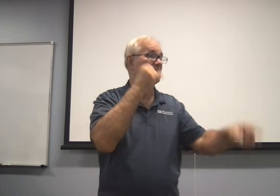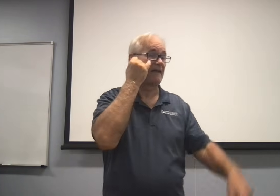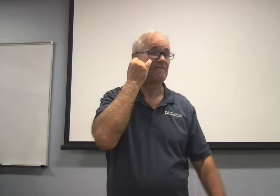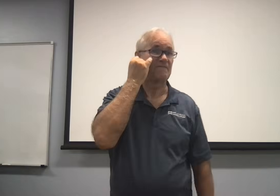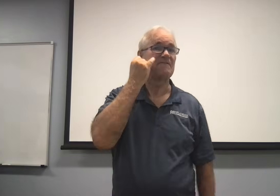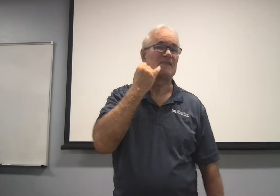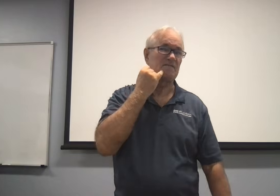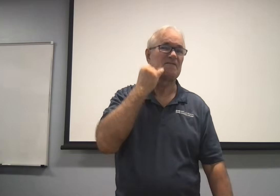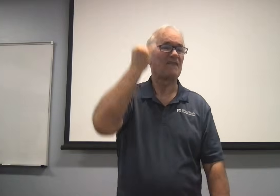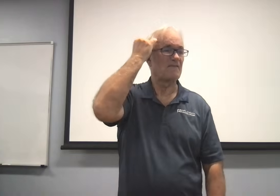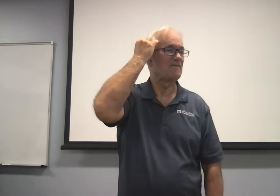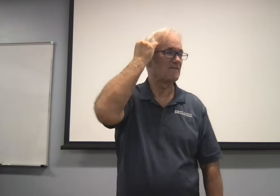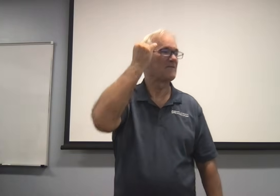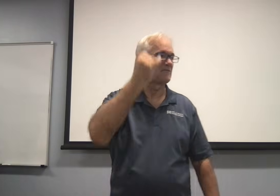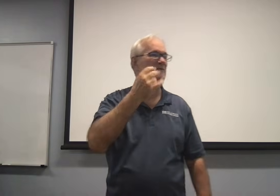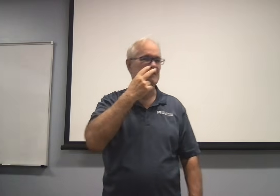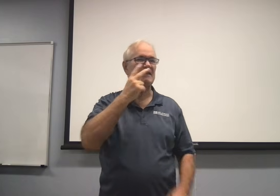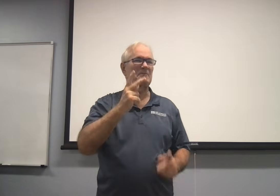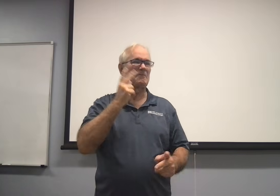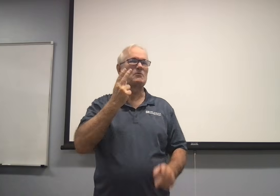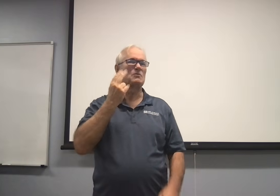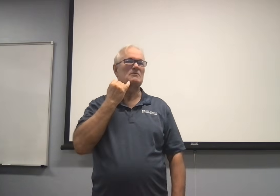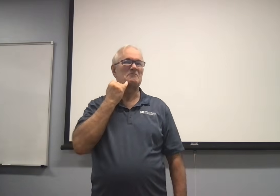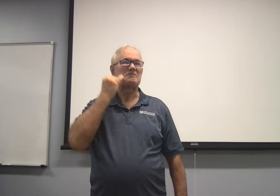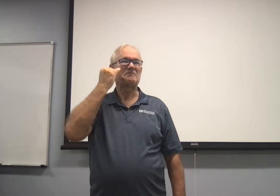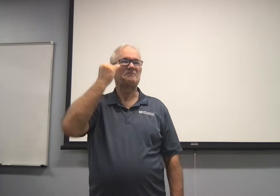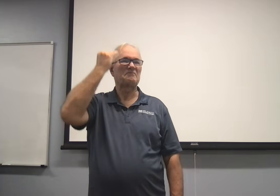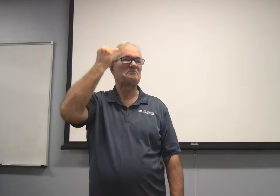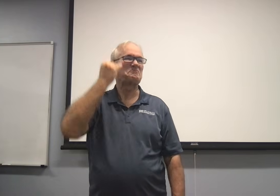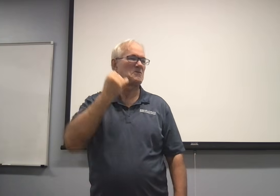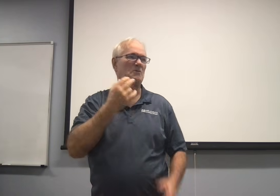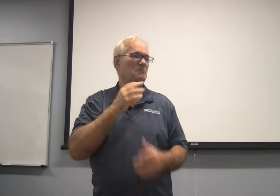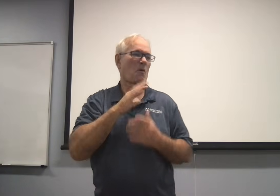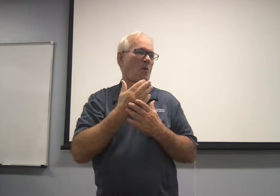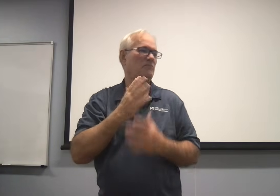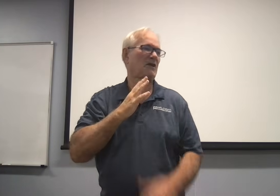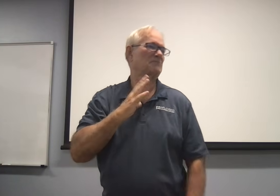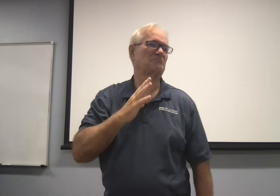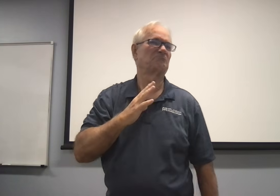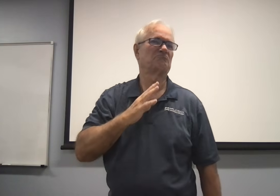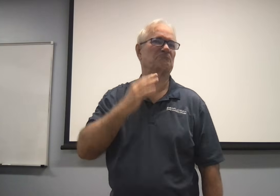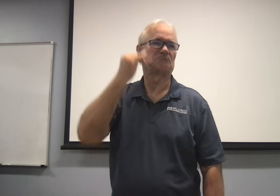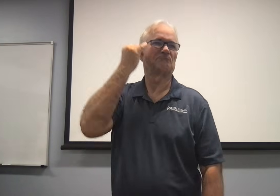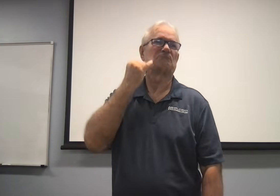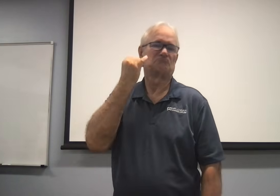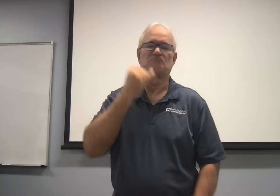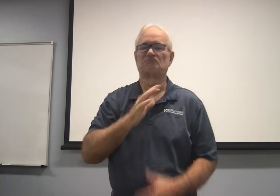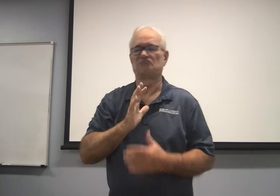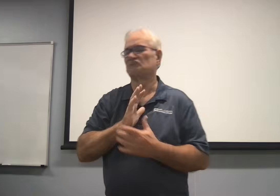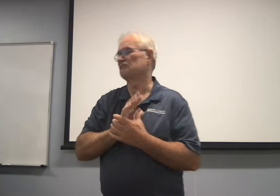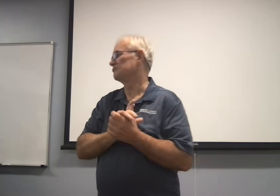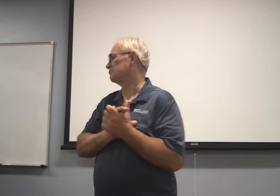You can also do it on your cheek, if, so on your forehead, cheek, chin. I've seen different people use it in different ways. Any is fine.